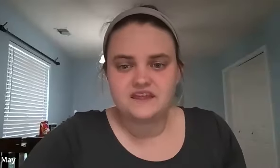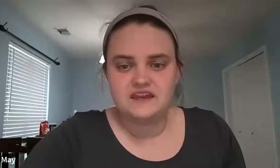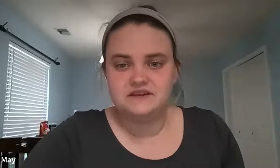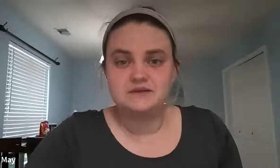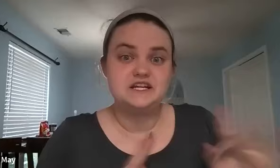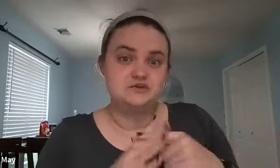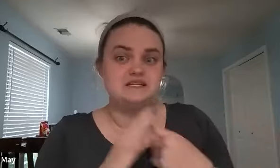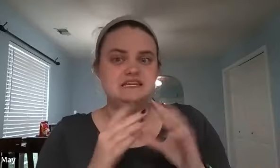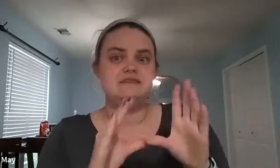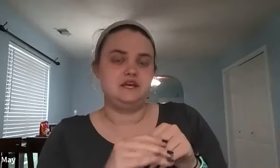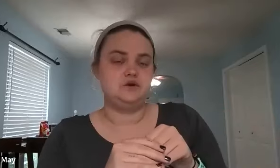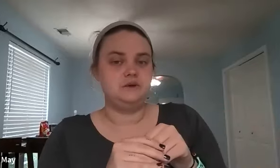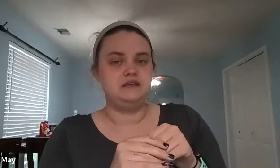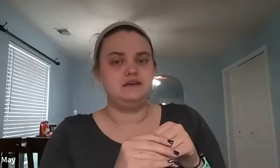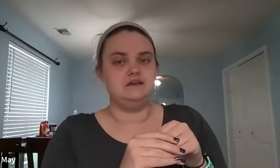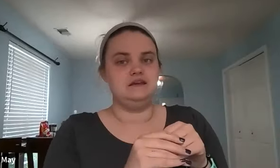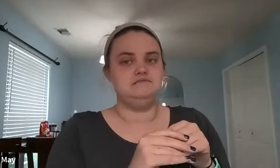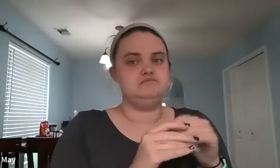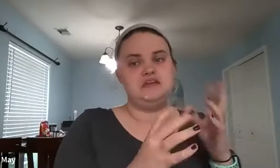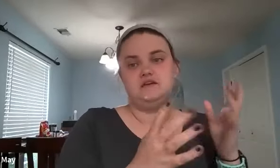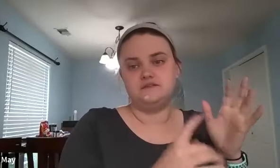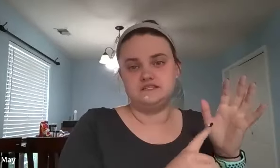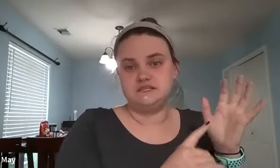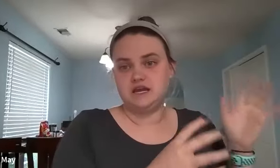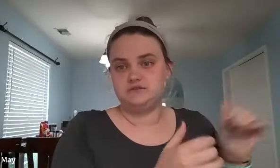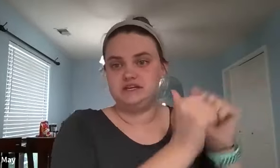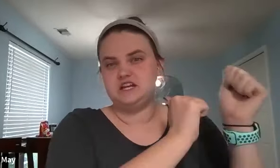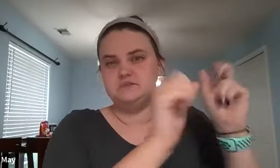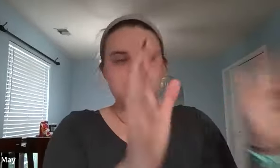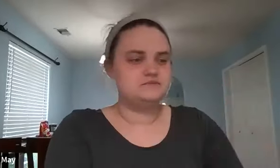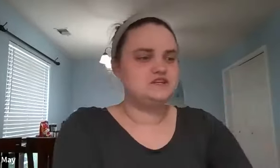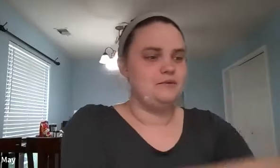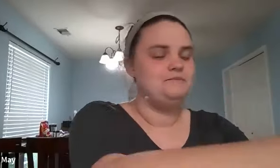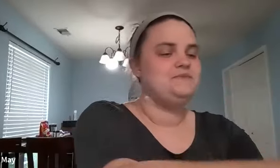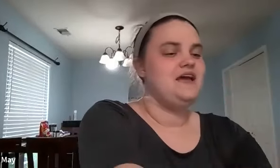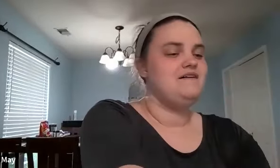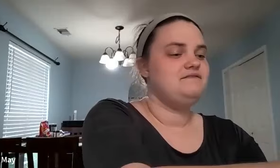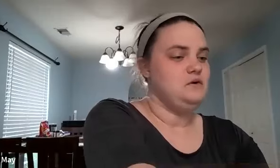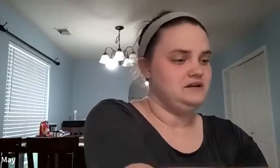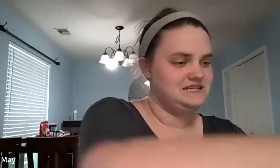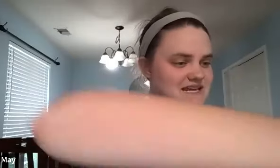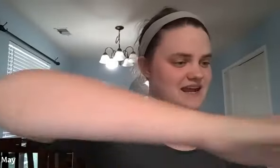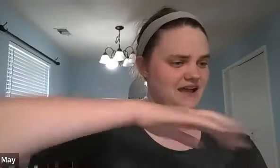And if anybody joins in later, we can obviously we can catch them up. So for tonight,